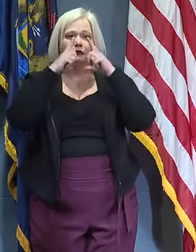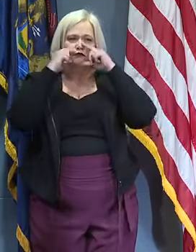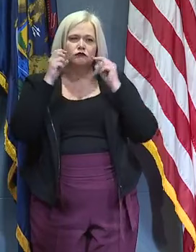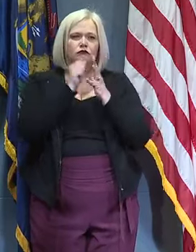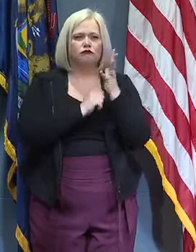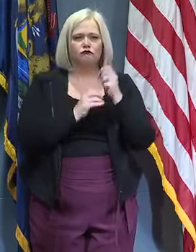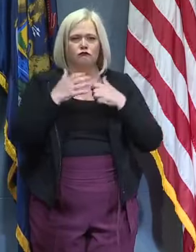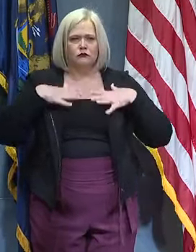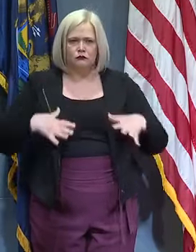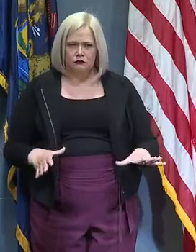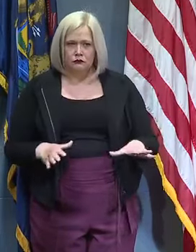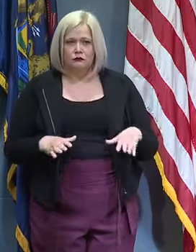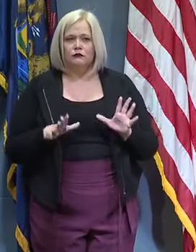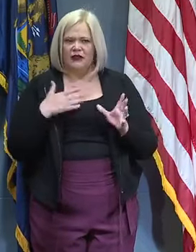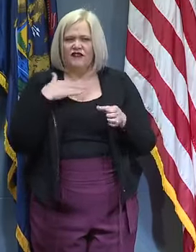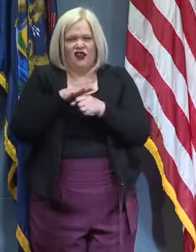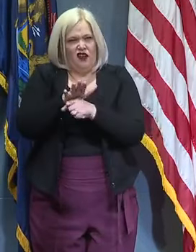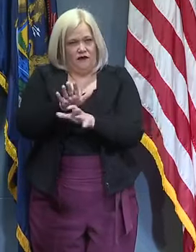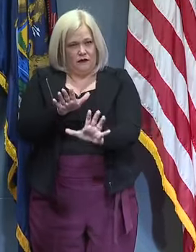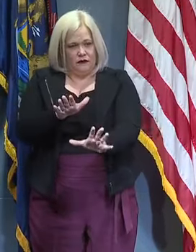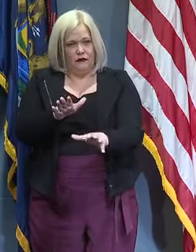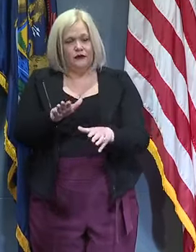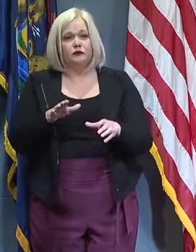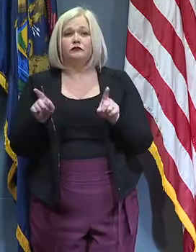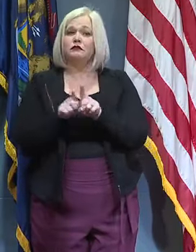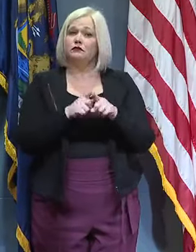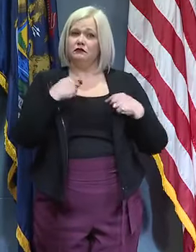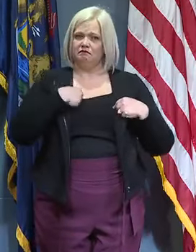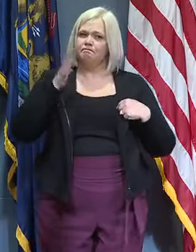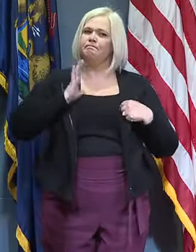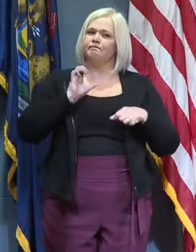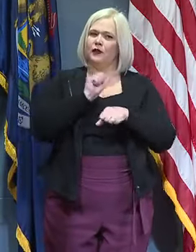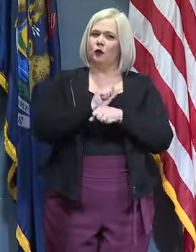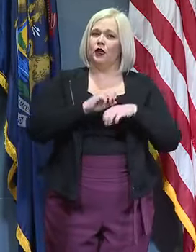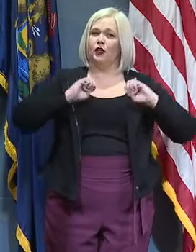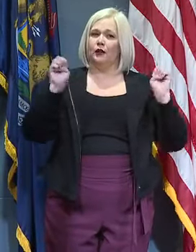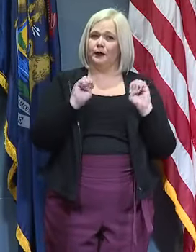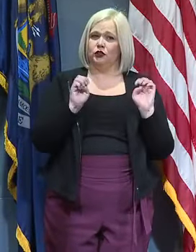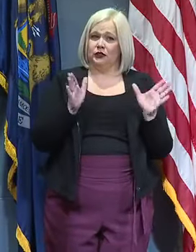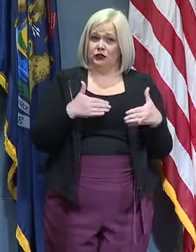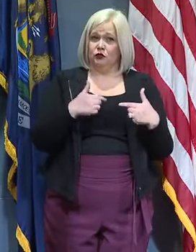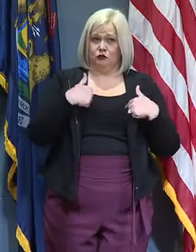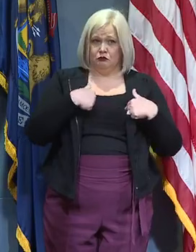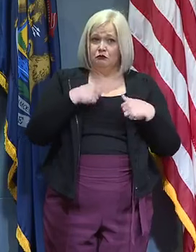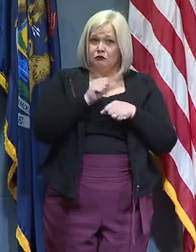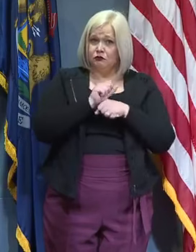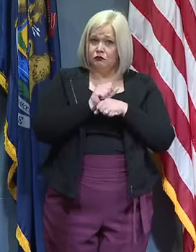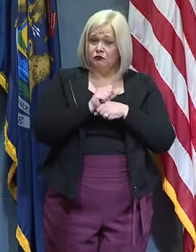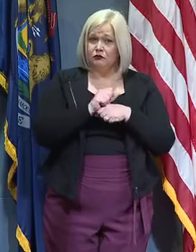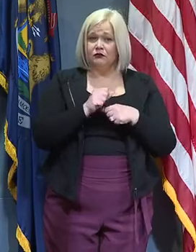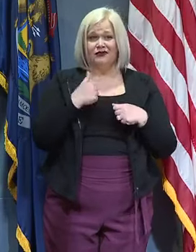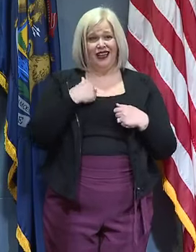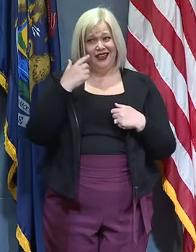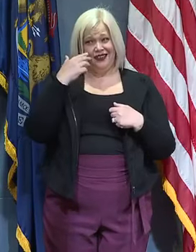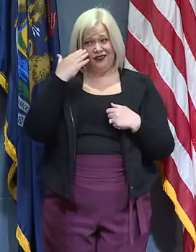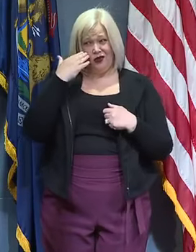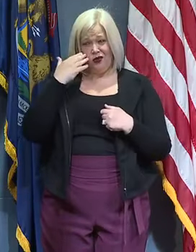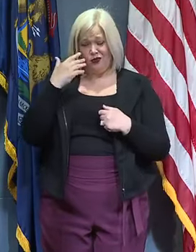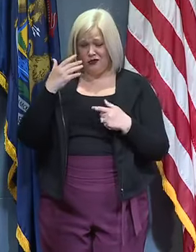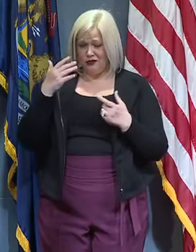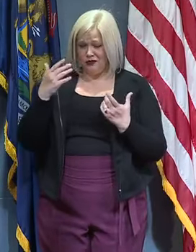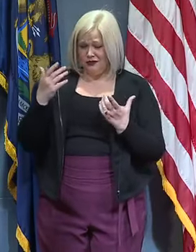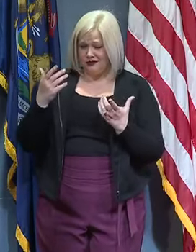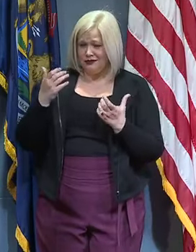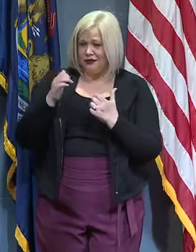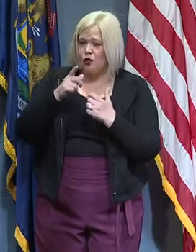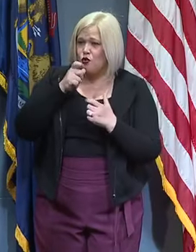patients. I'm also a practicing emergency medicine physician, and I know that decisions about patient care are best made